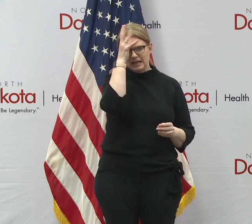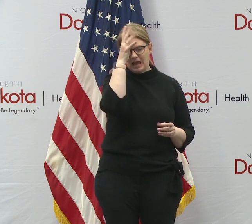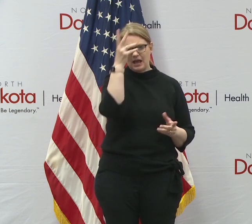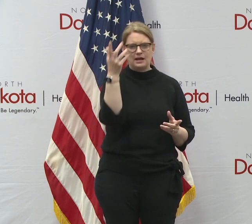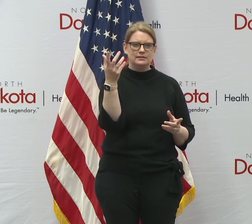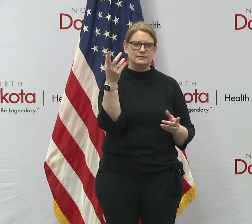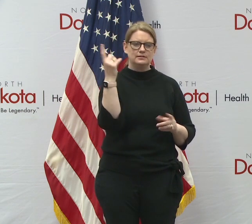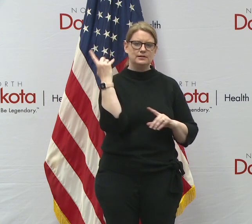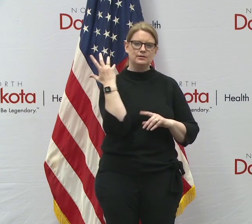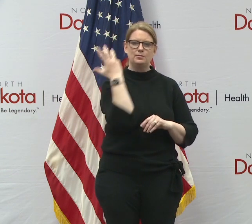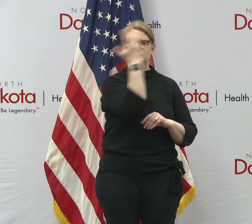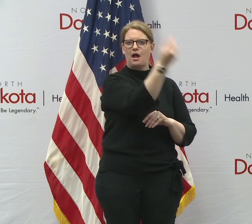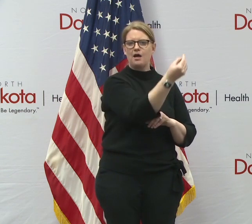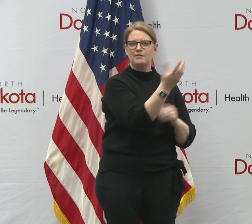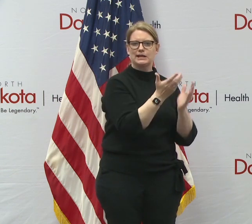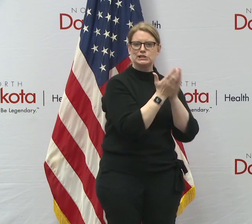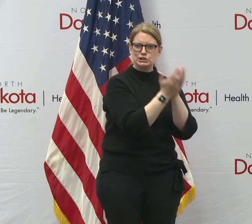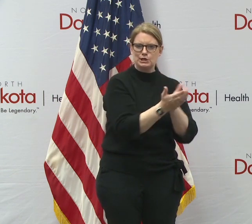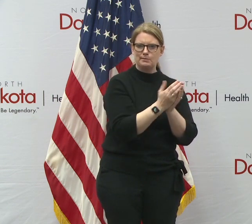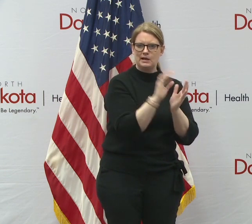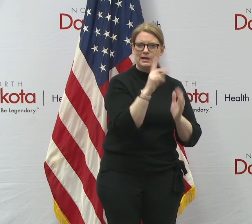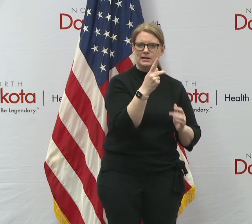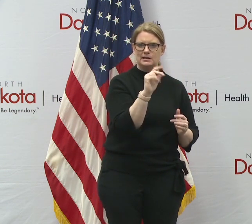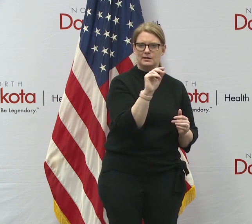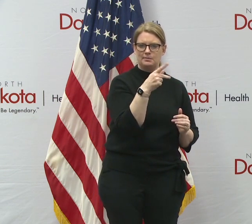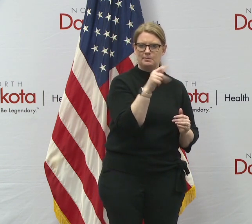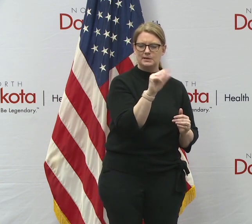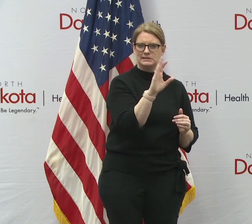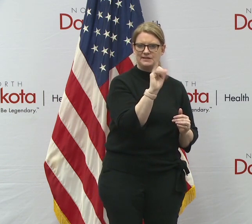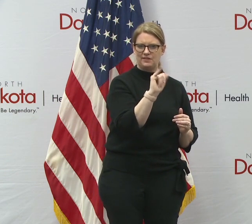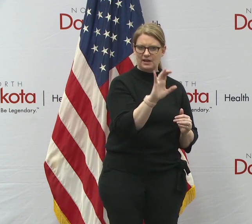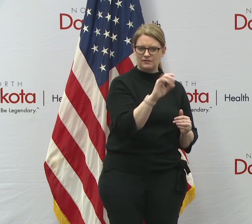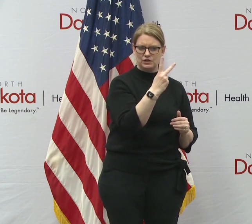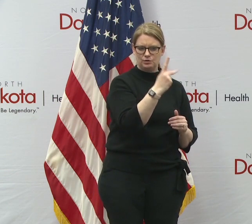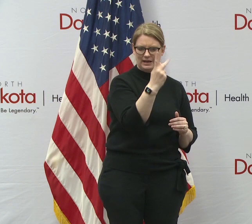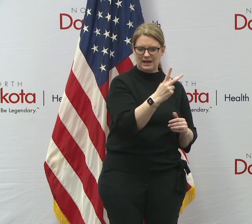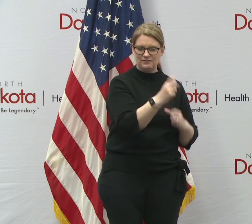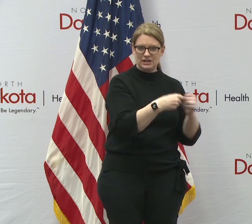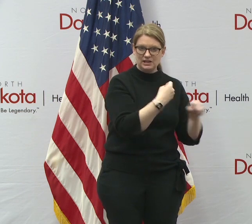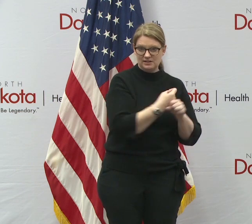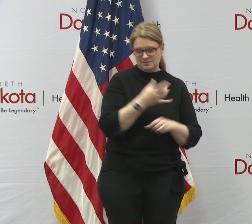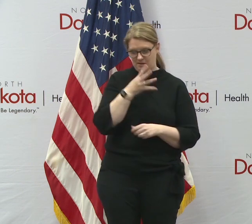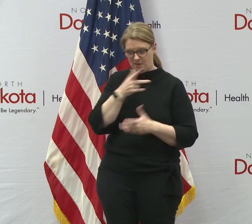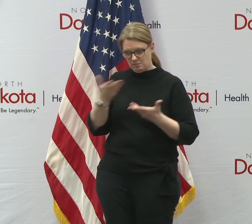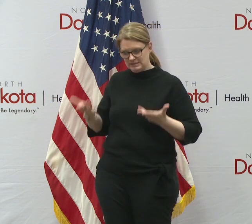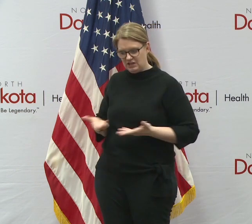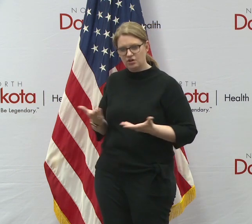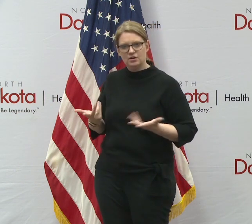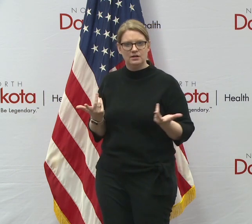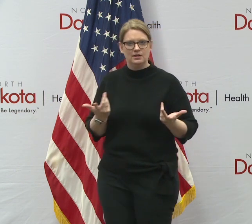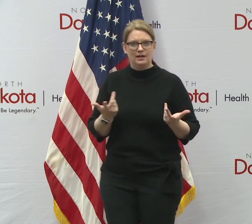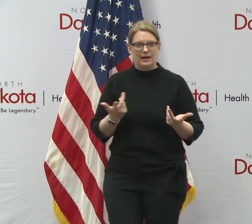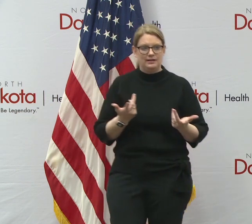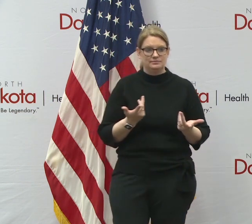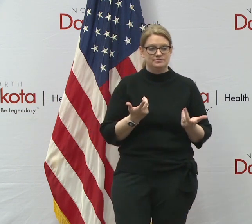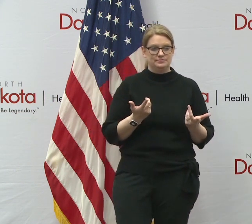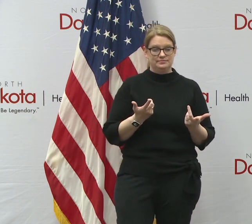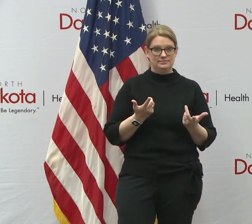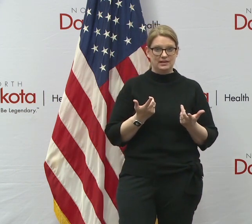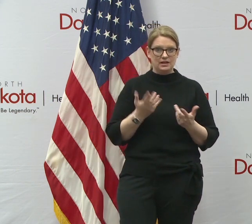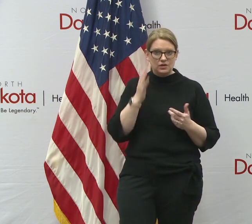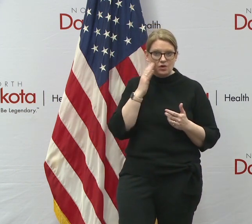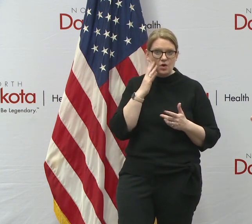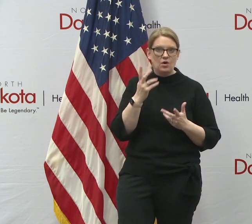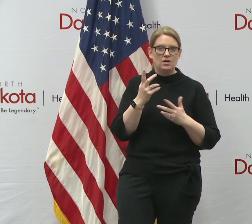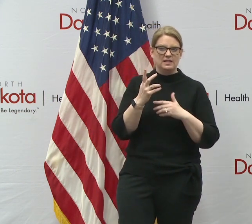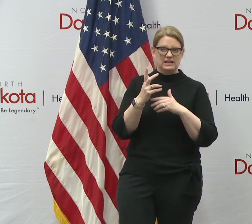on a ship in the Pacific for 2.5 years, and mom was back here stateside, I mean, they had all kinds of things that either you got